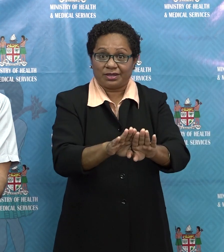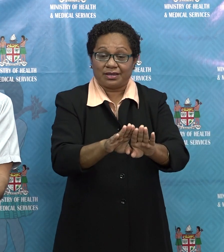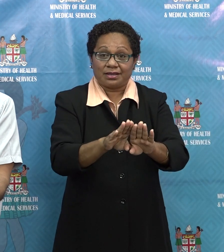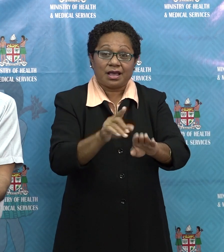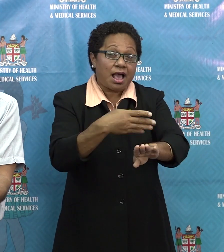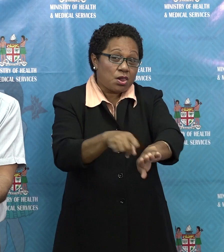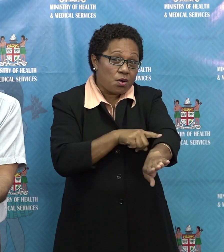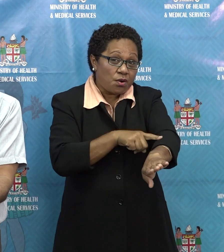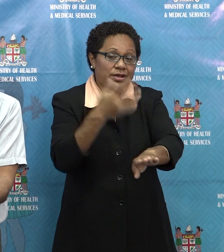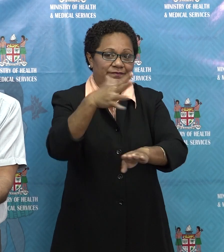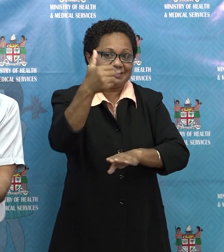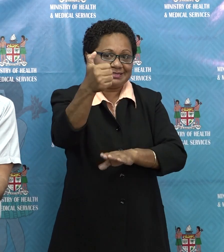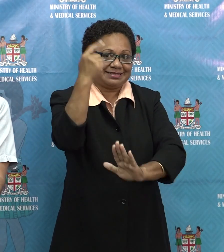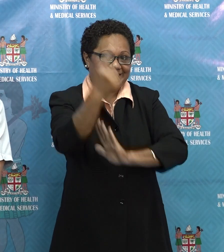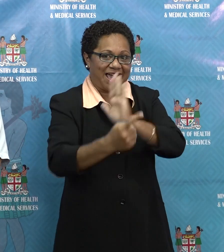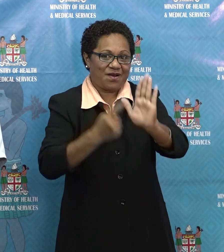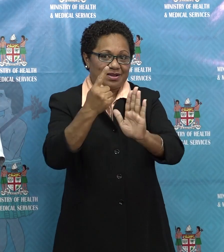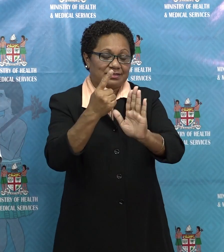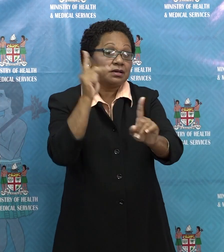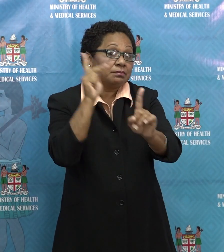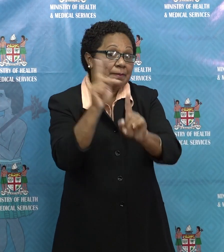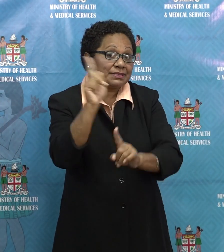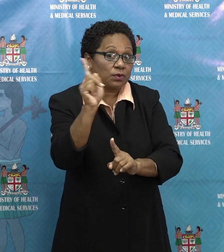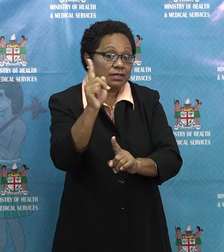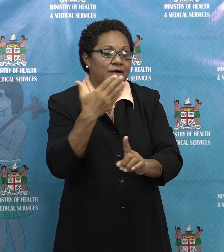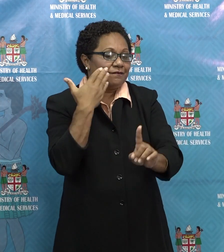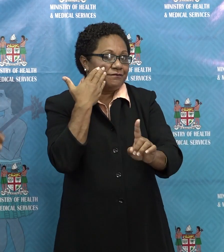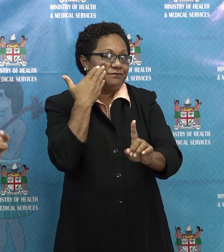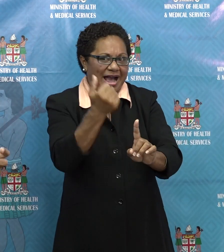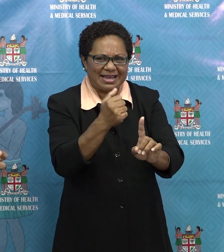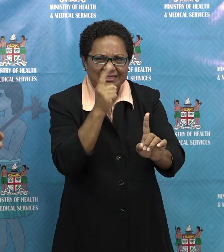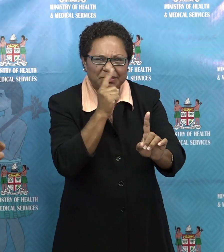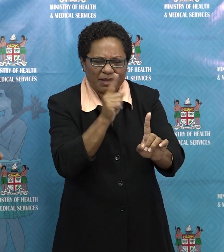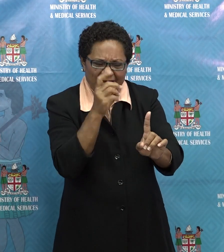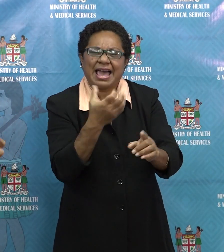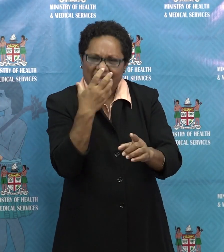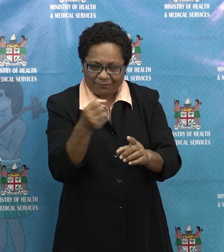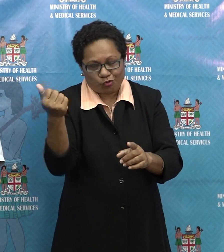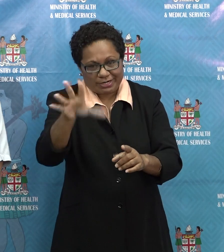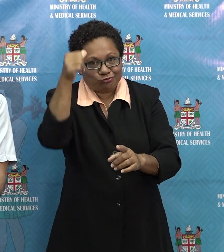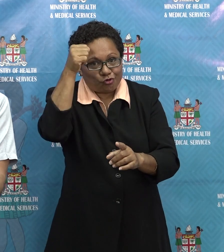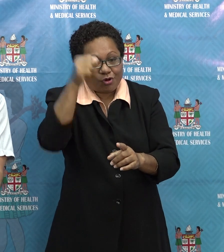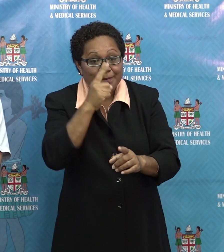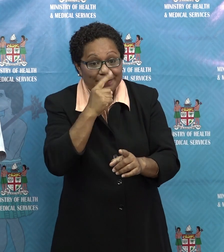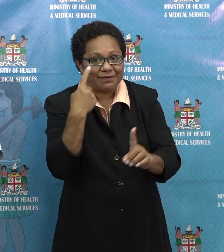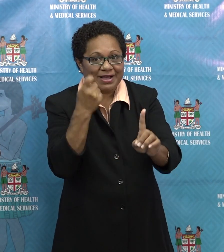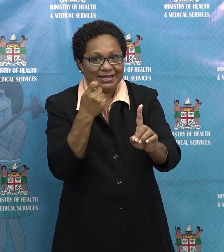hours. The objective was to locate and contain a specific group of people.